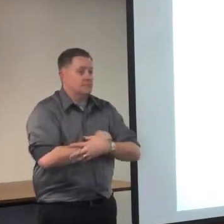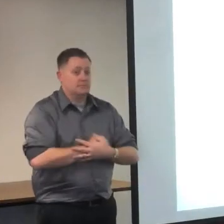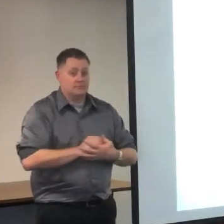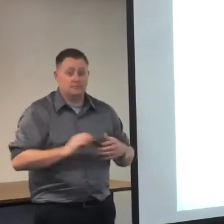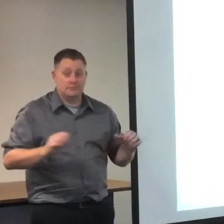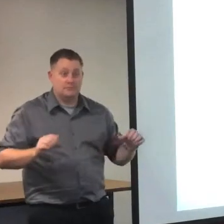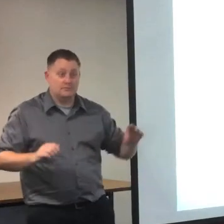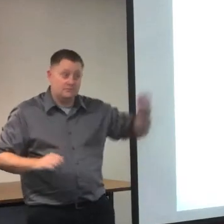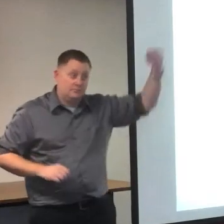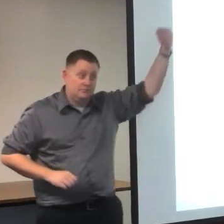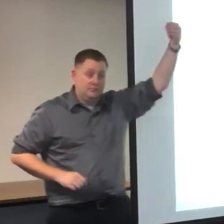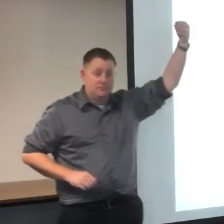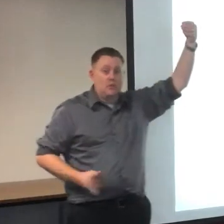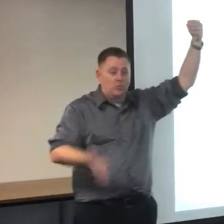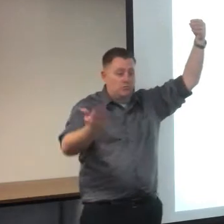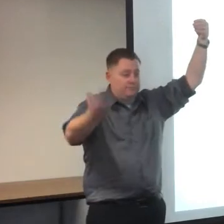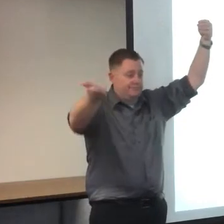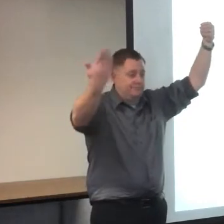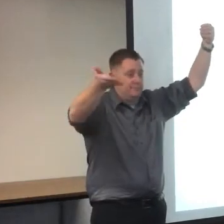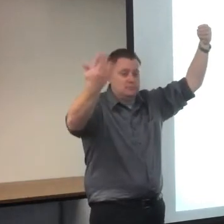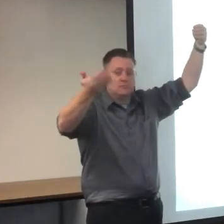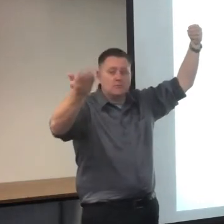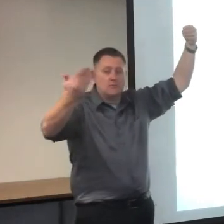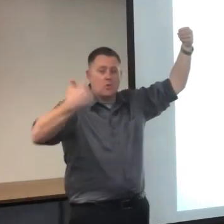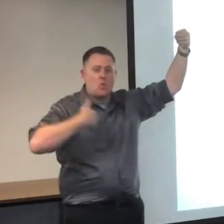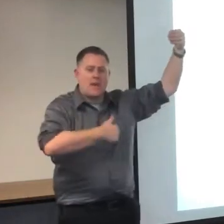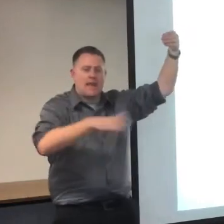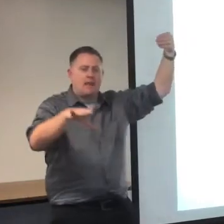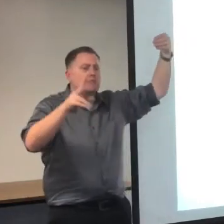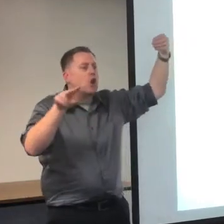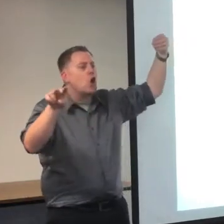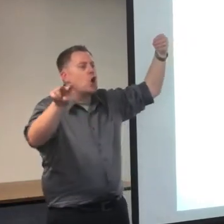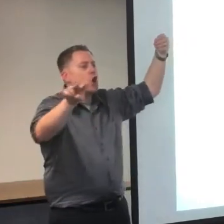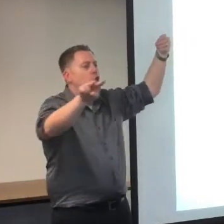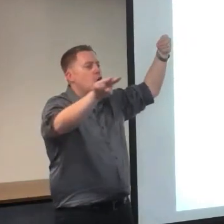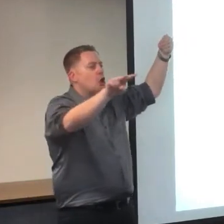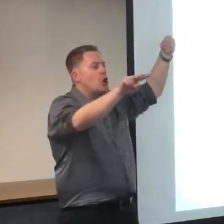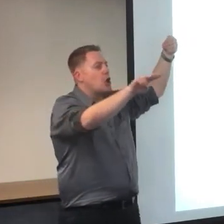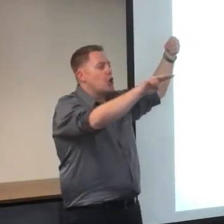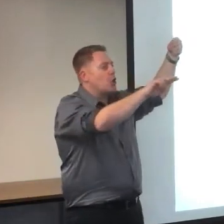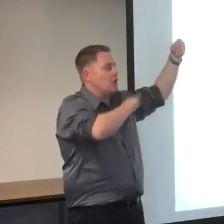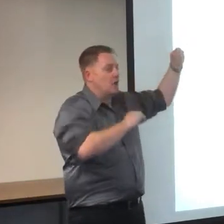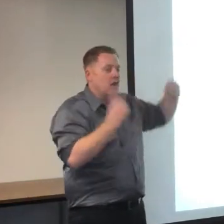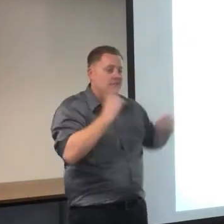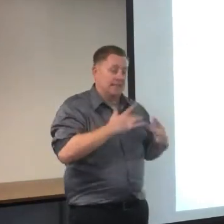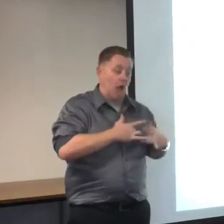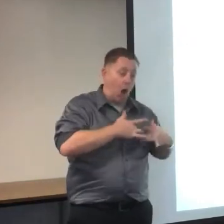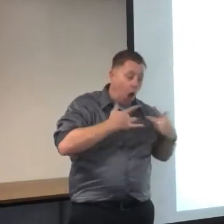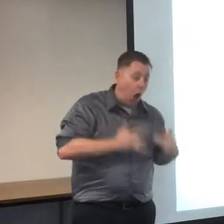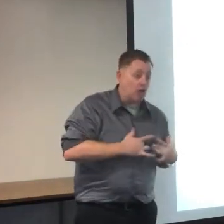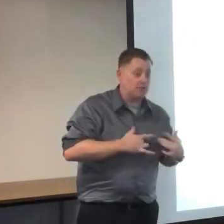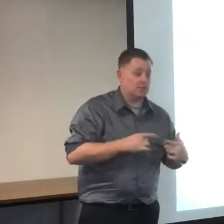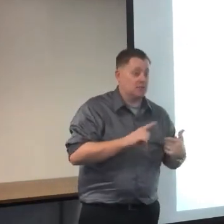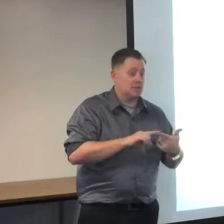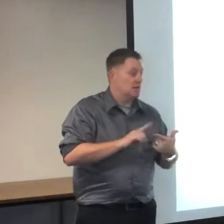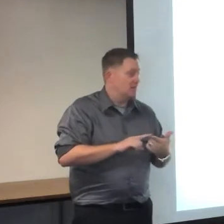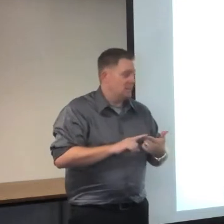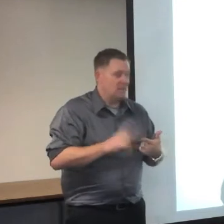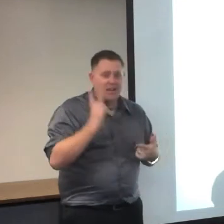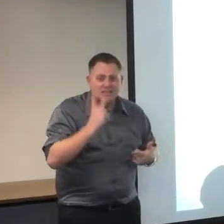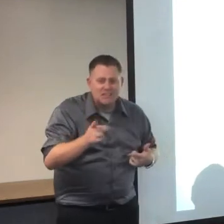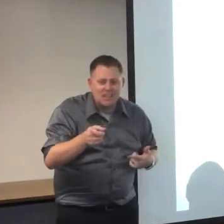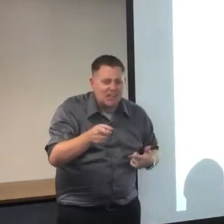All right, can everybody hold up their shape so we can take a peek? I see a heart.